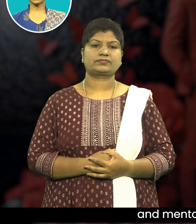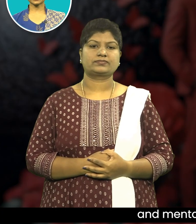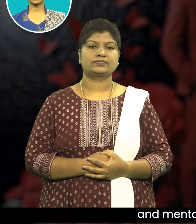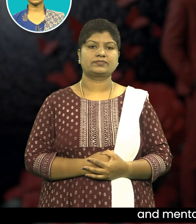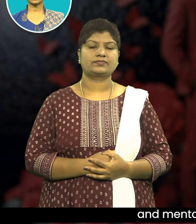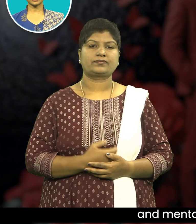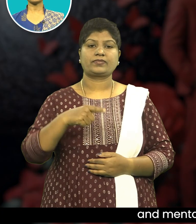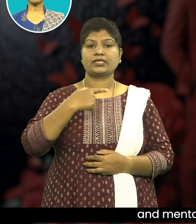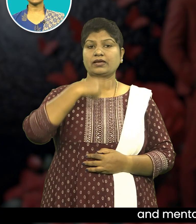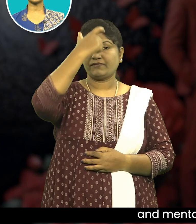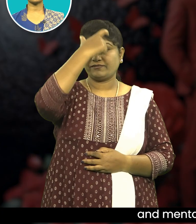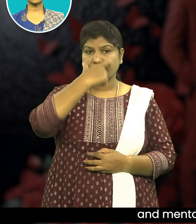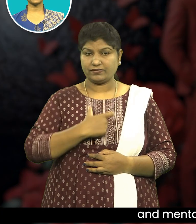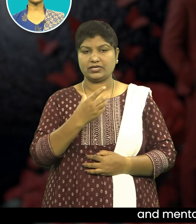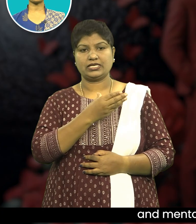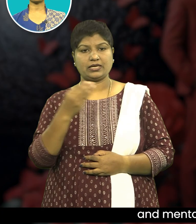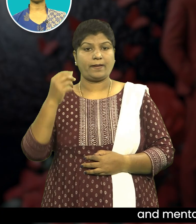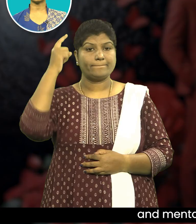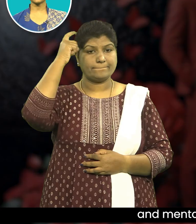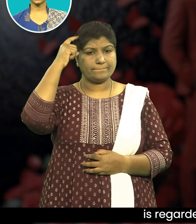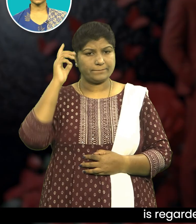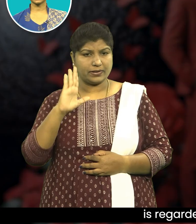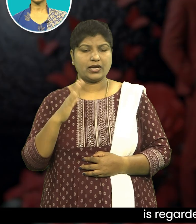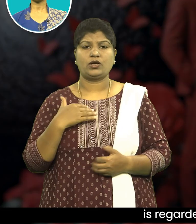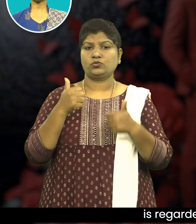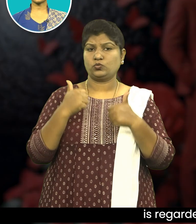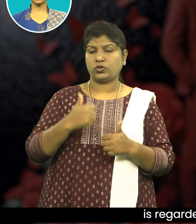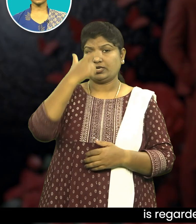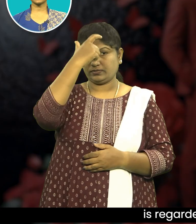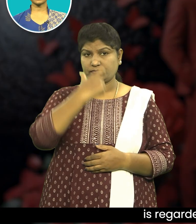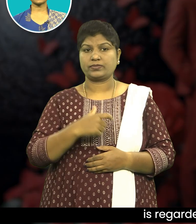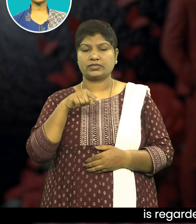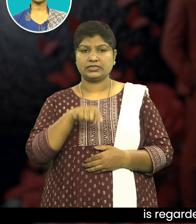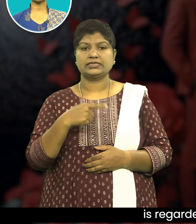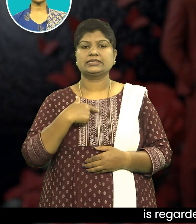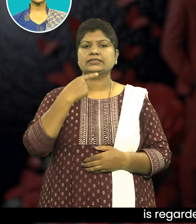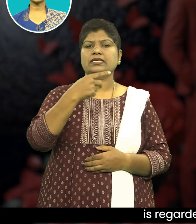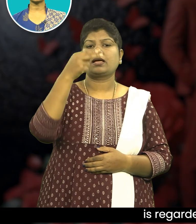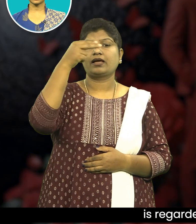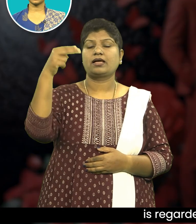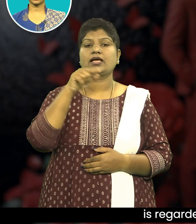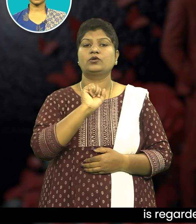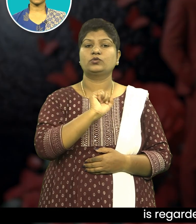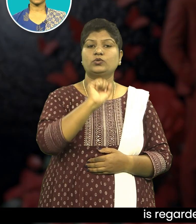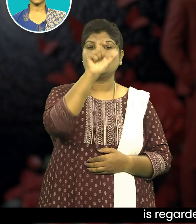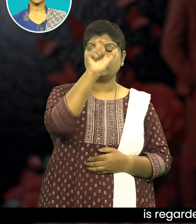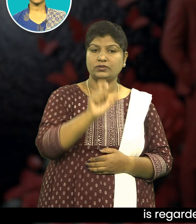The physical and mental well-being of an individual is regarded as an individual's